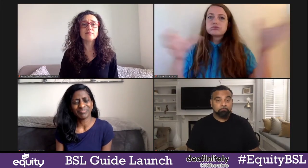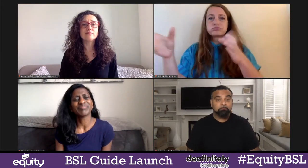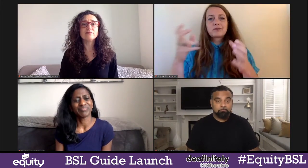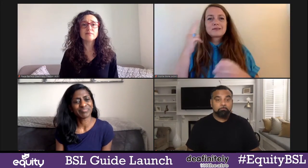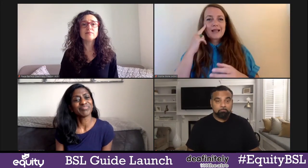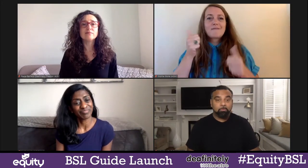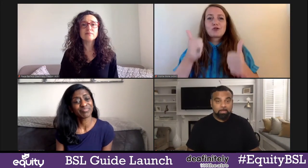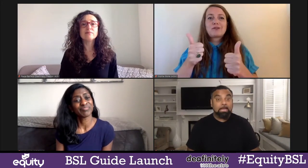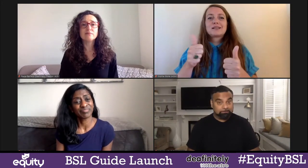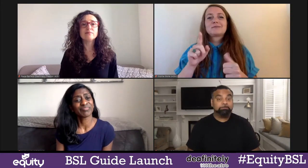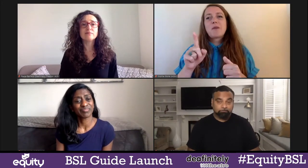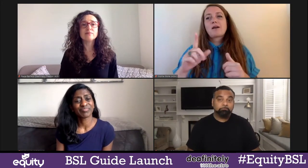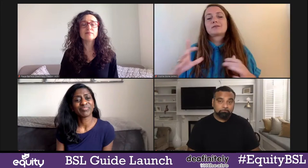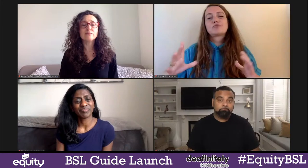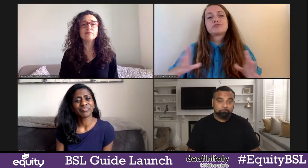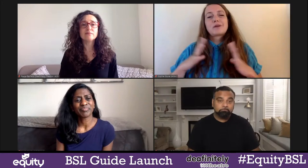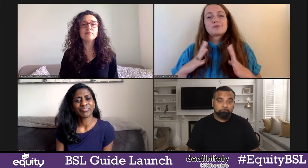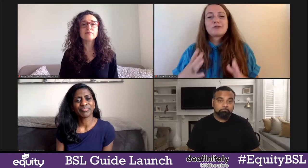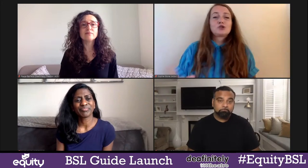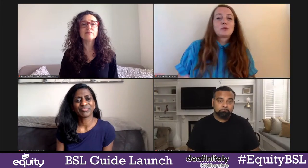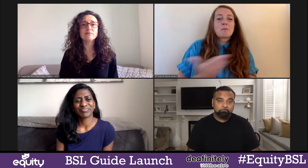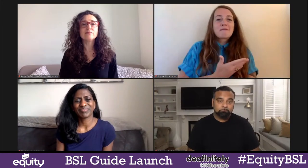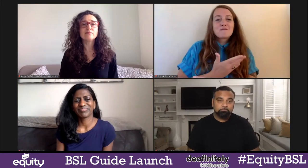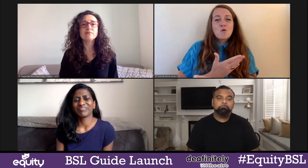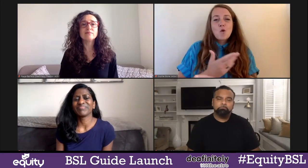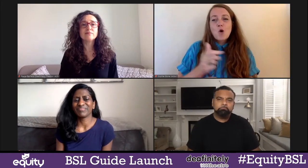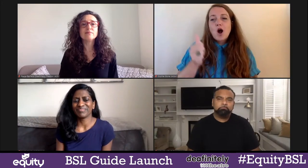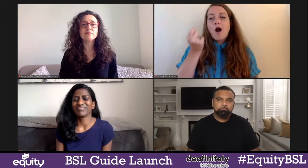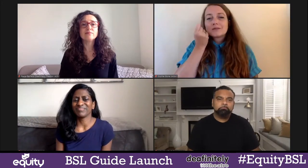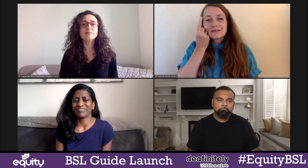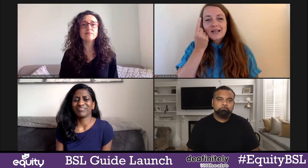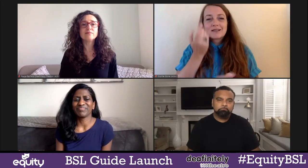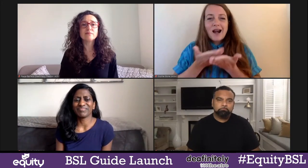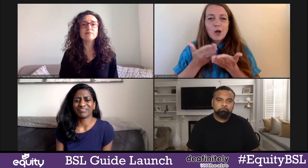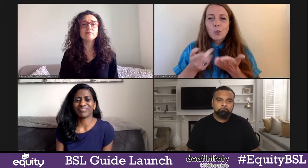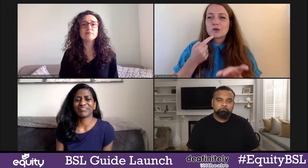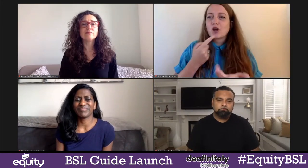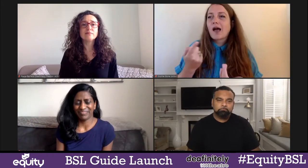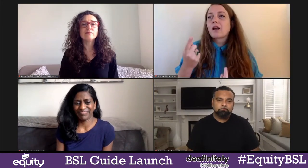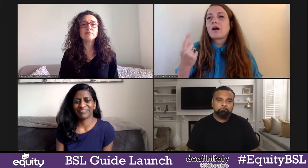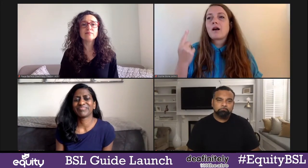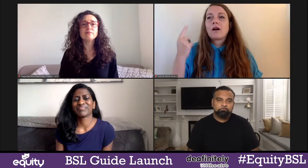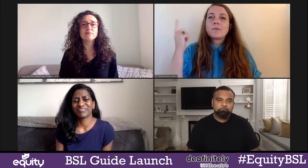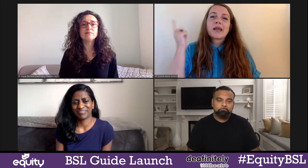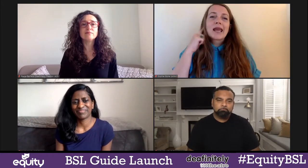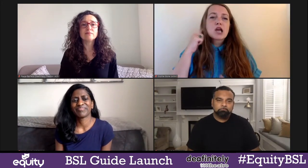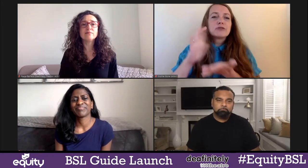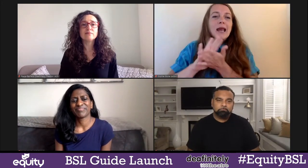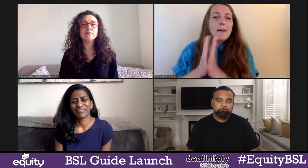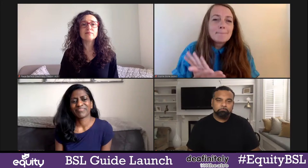deaf actors because they feel that that's great in terms of advancing deaf actors in their career, but they haven't thought